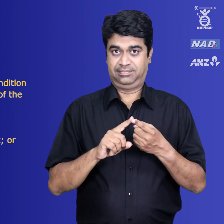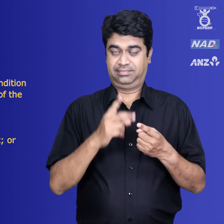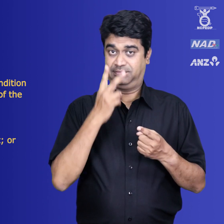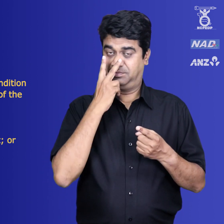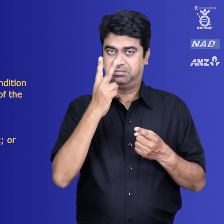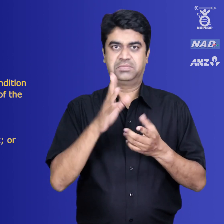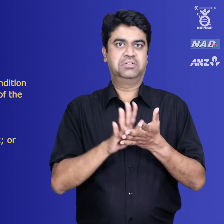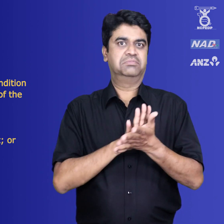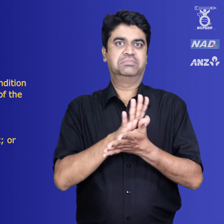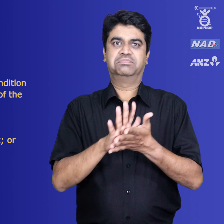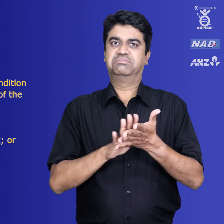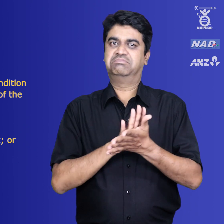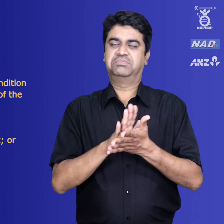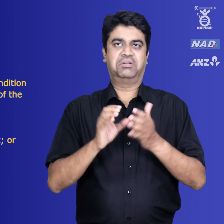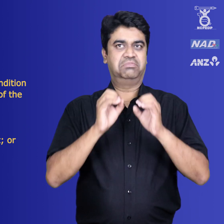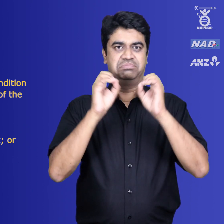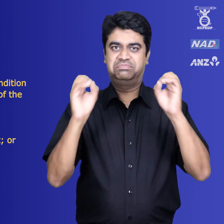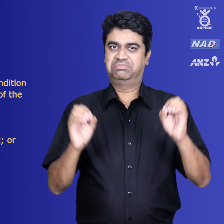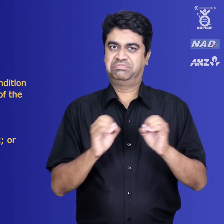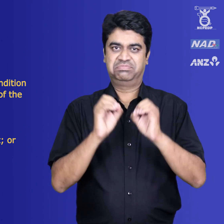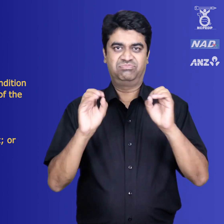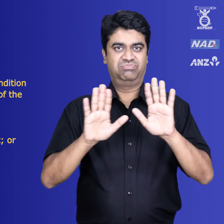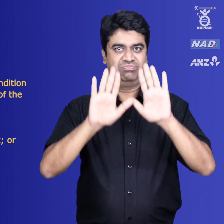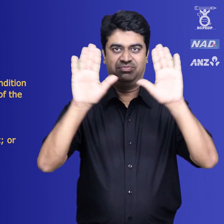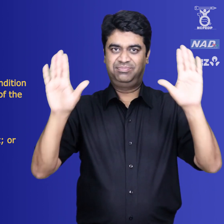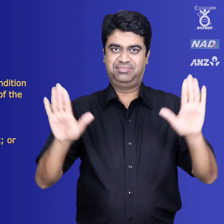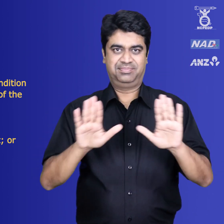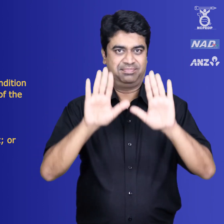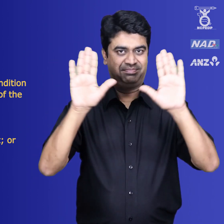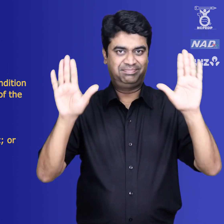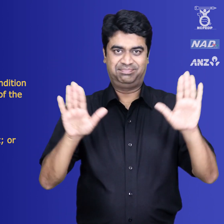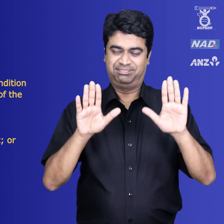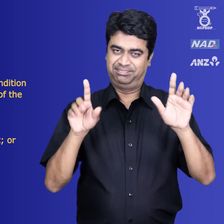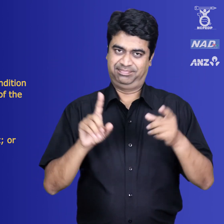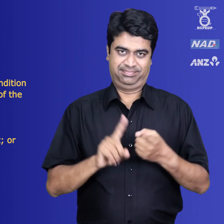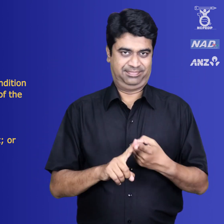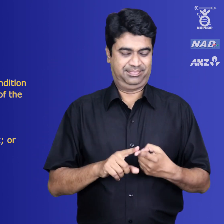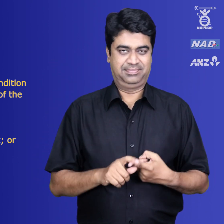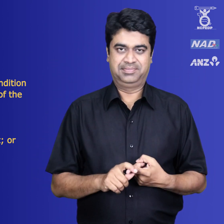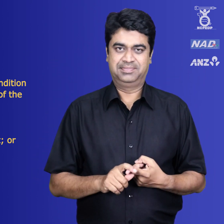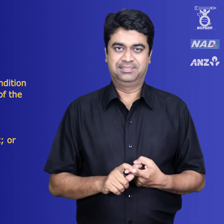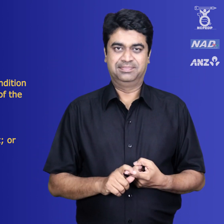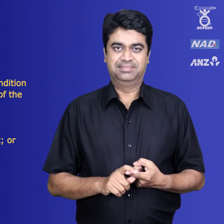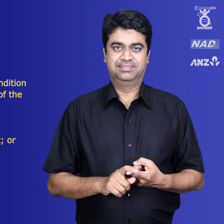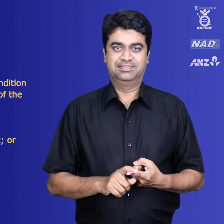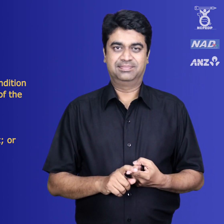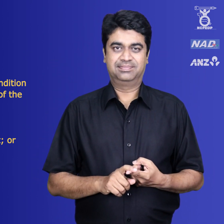following conditions after best correction: total absence of sight or